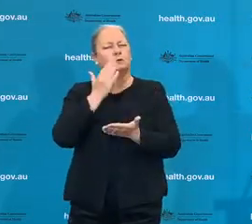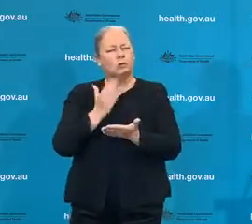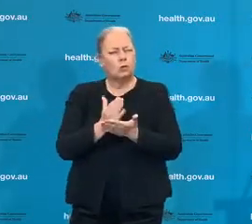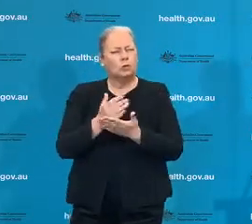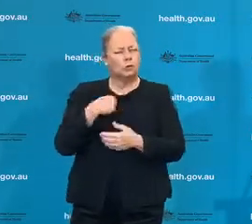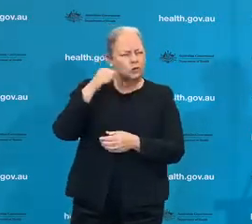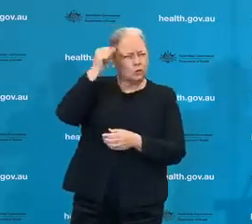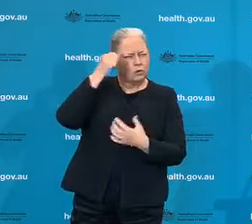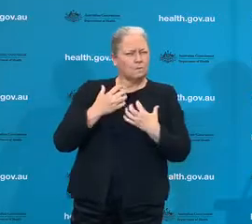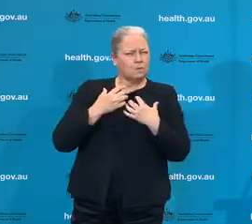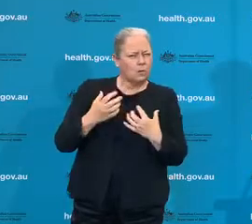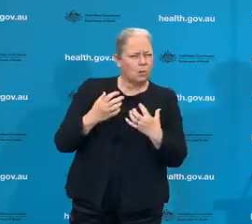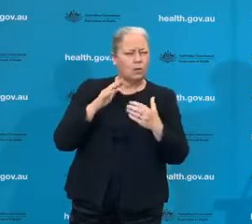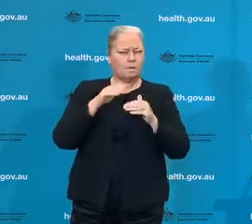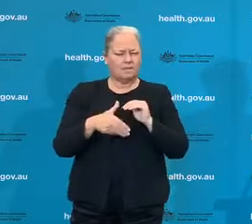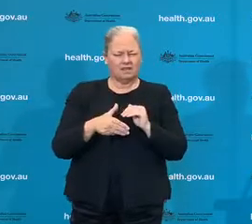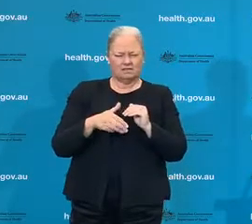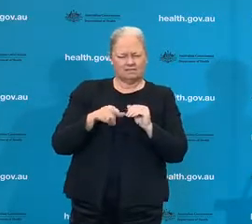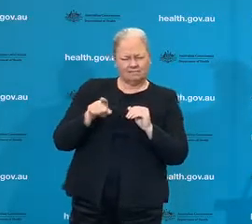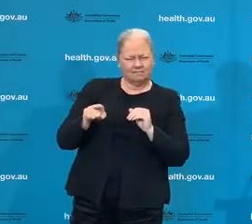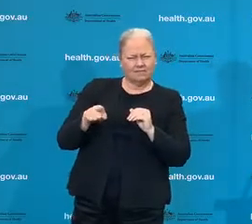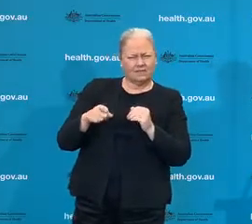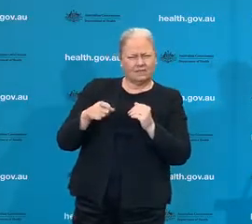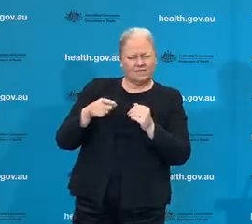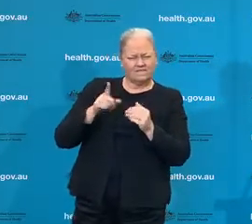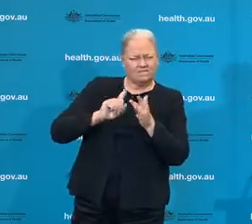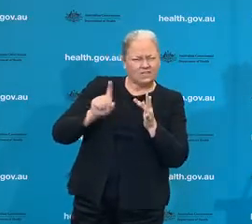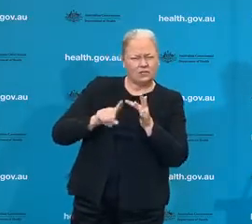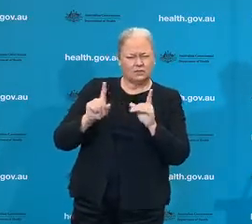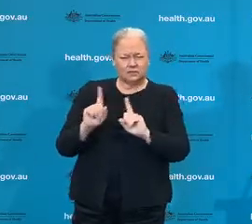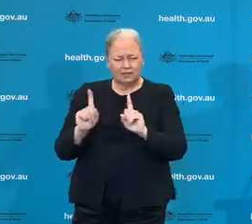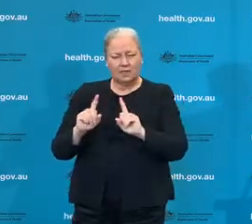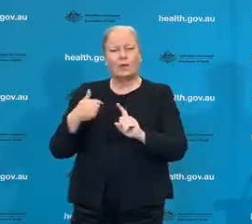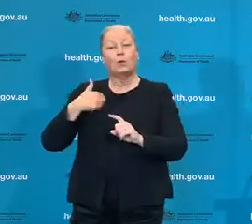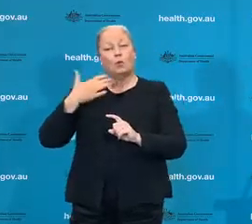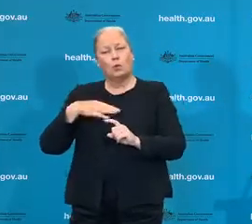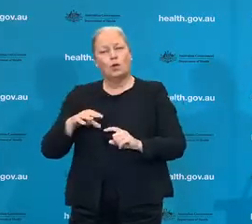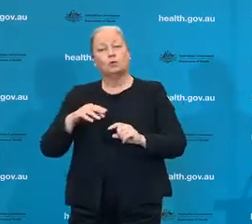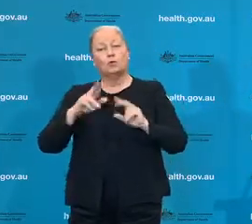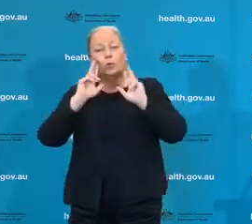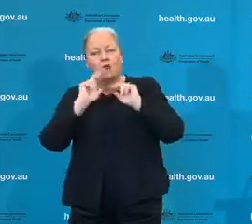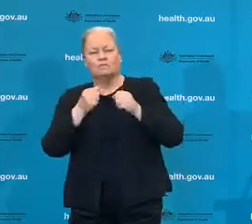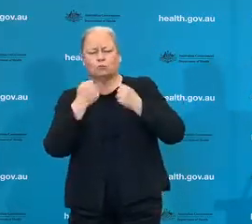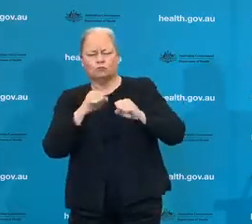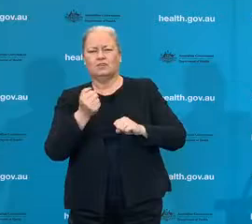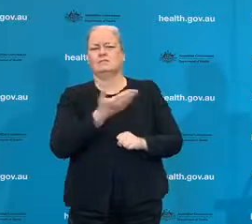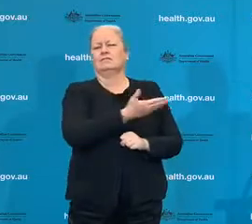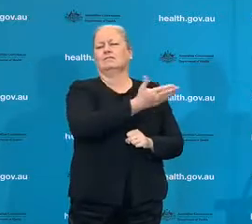about the nature of those infections so we can protect our healthcare workers during this pandemic.